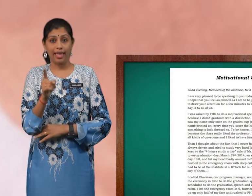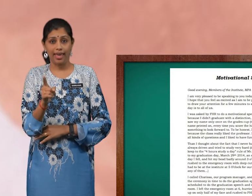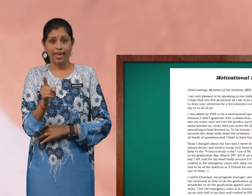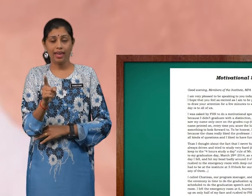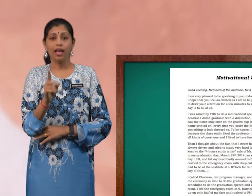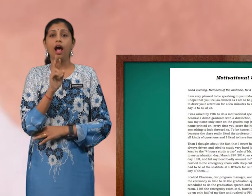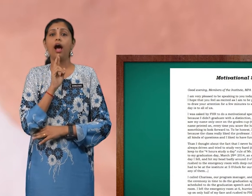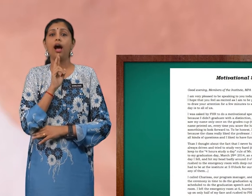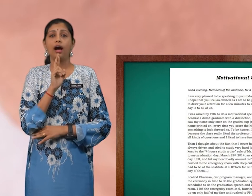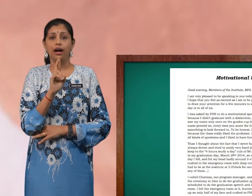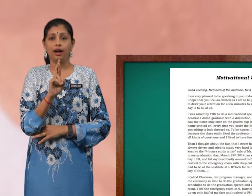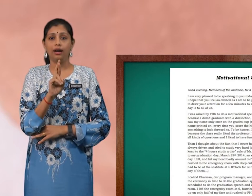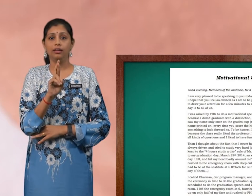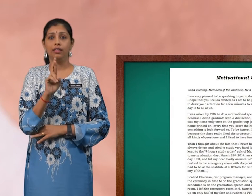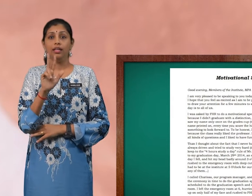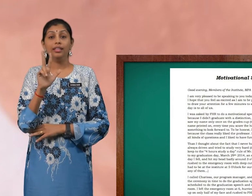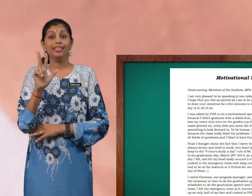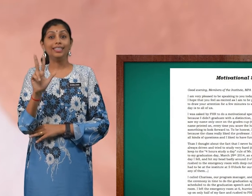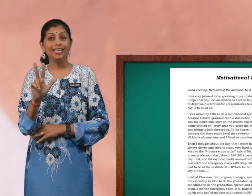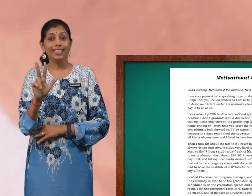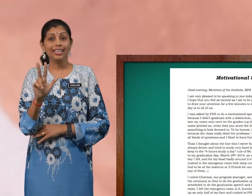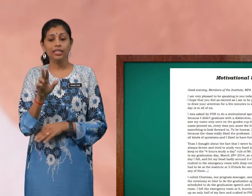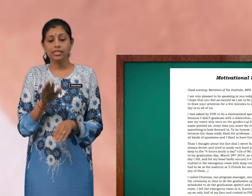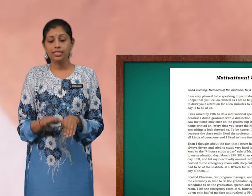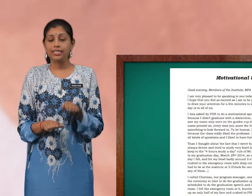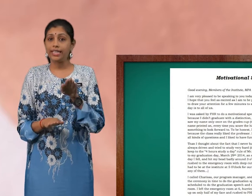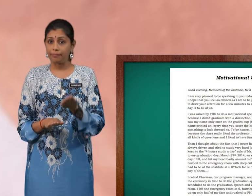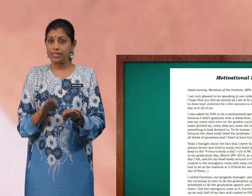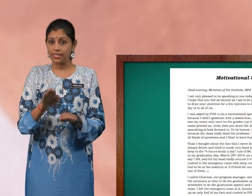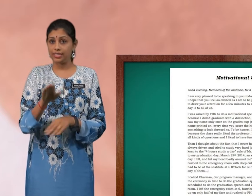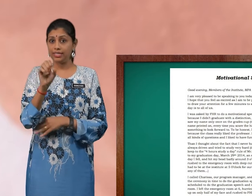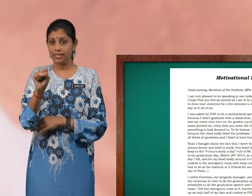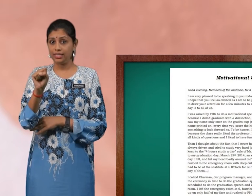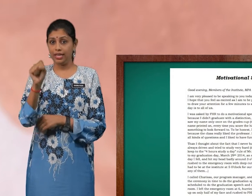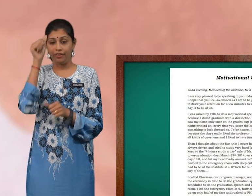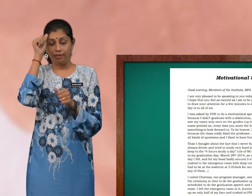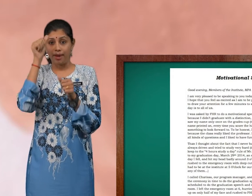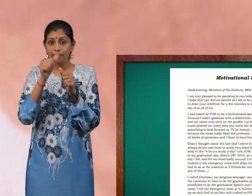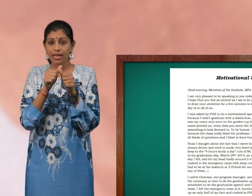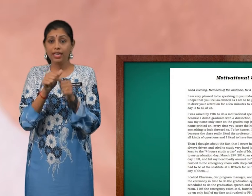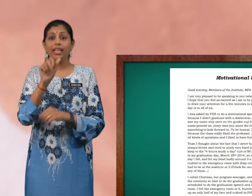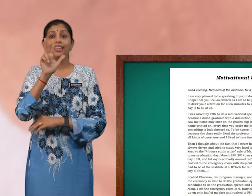There are 3 steps. Remember